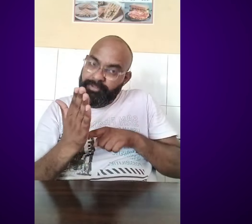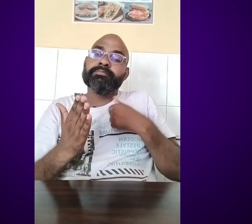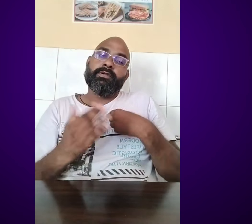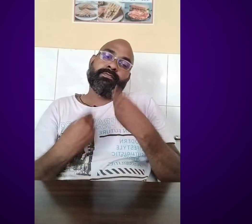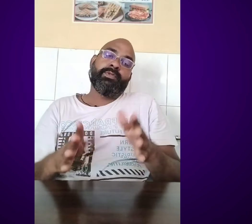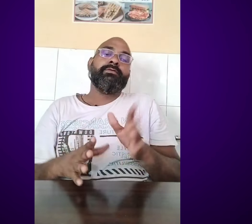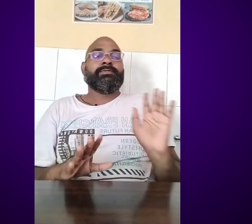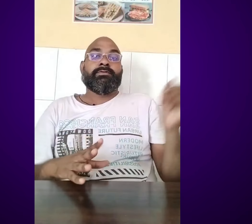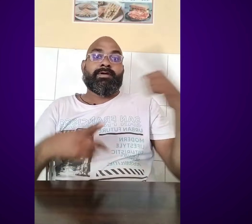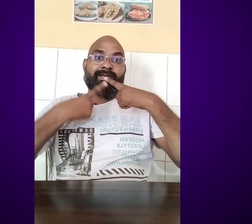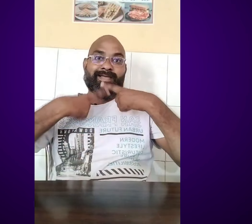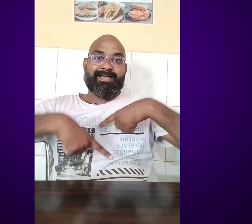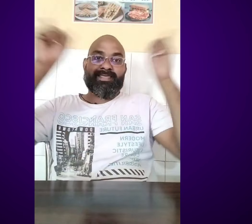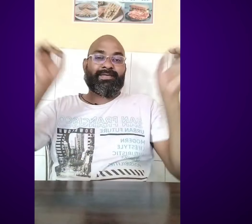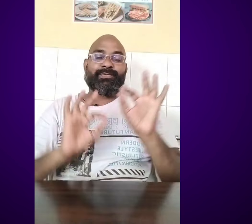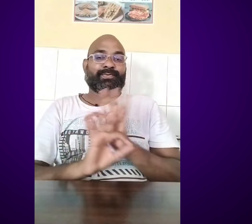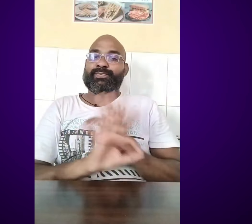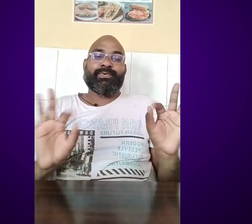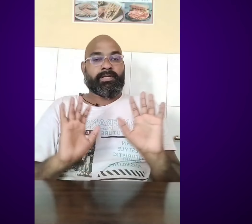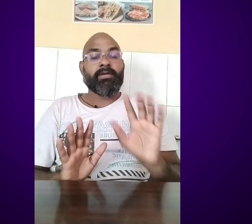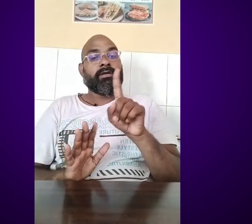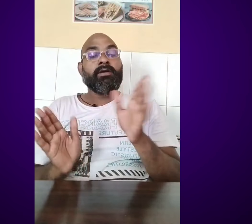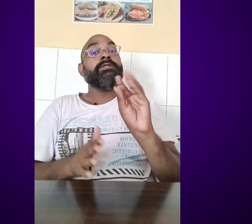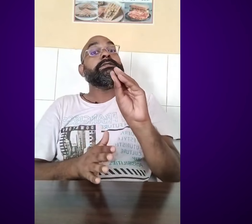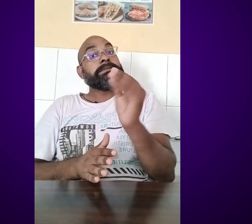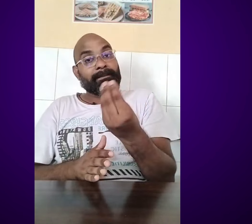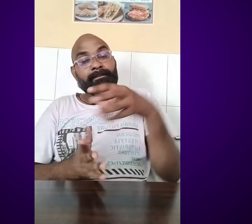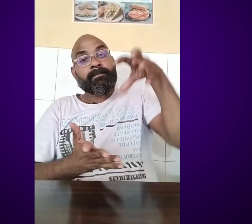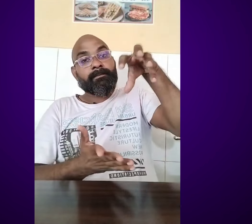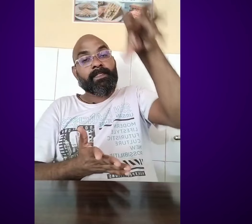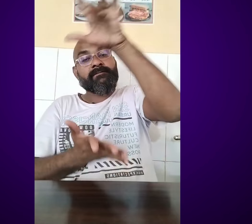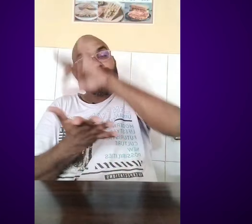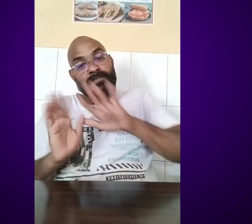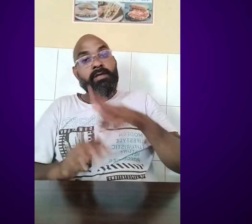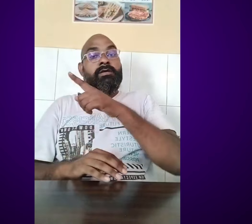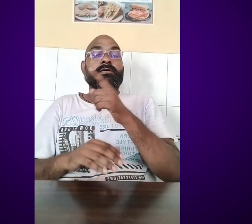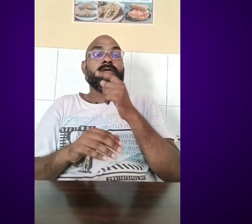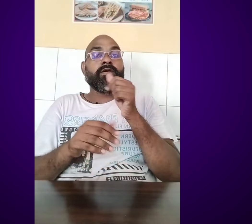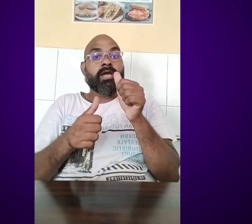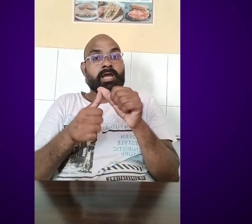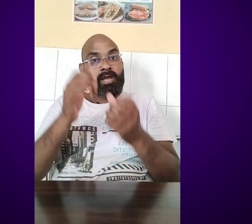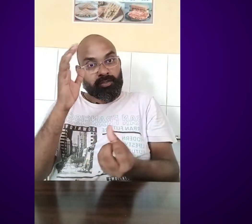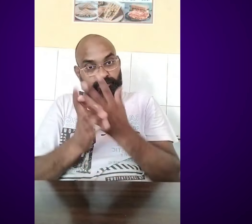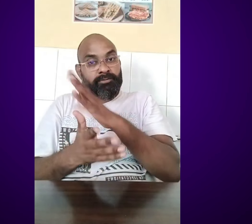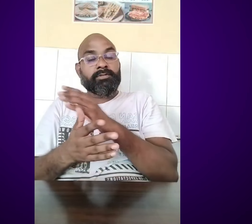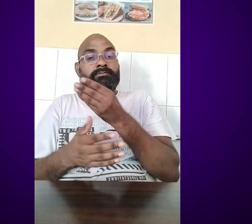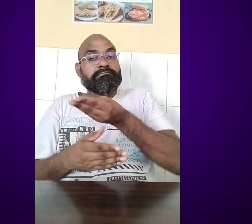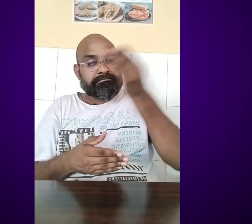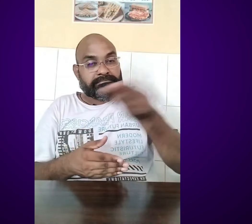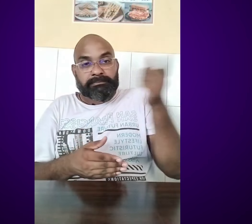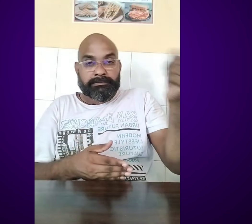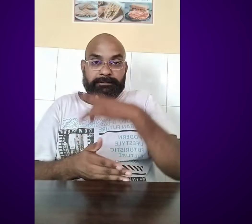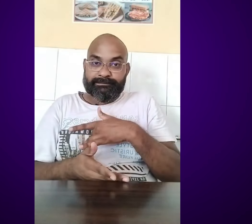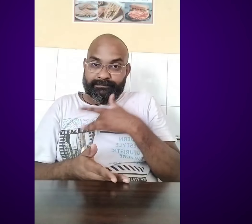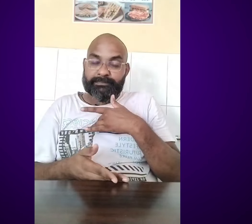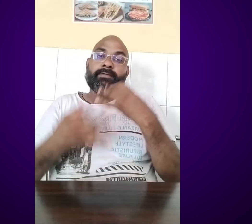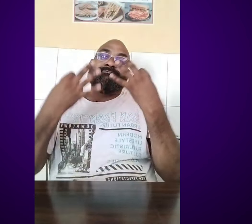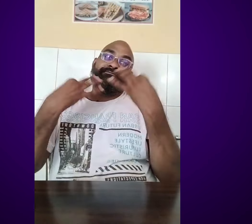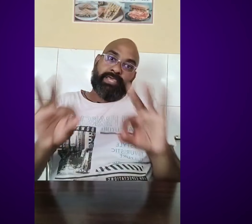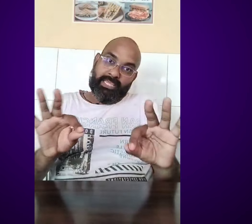State Bank of India. Increased transport allowance. Shri Devinder Kumar, also with 80% disability,